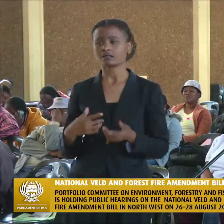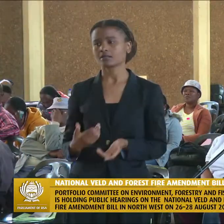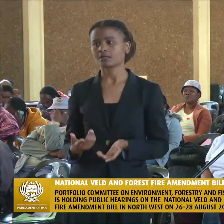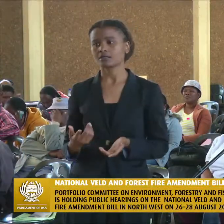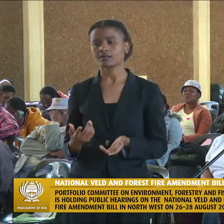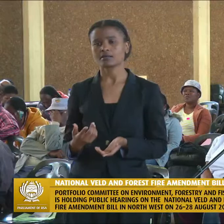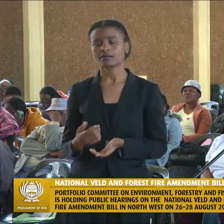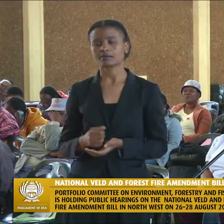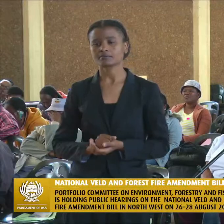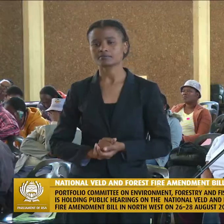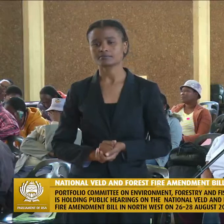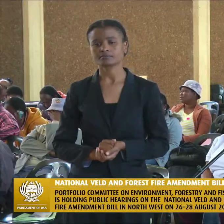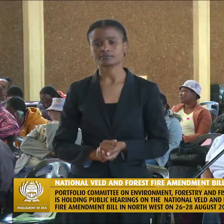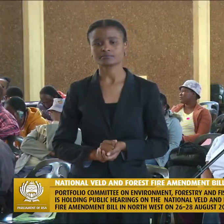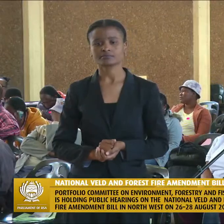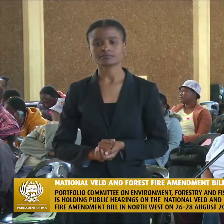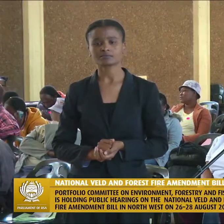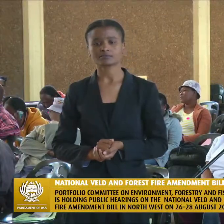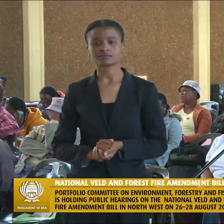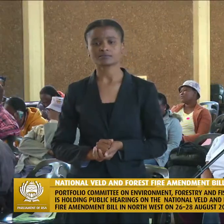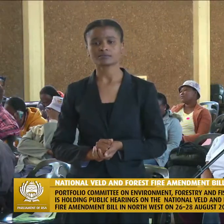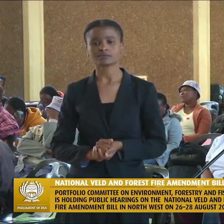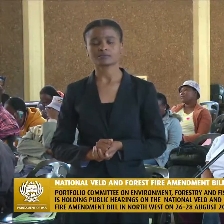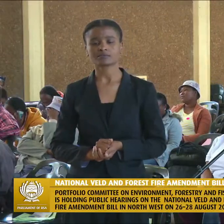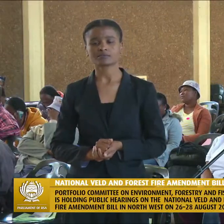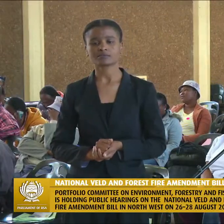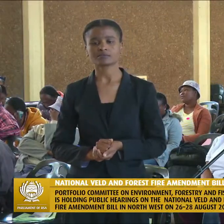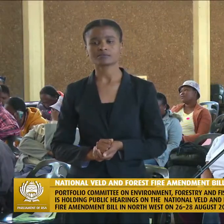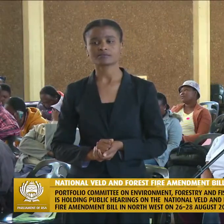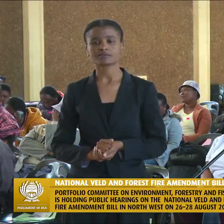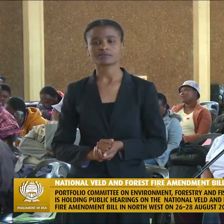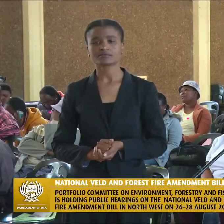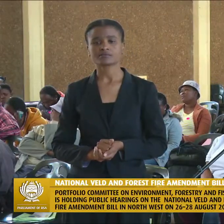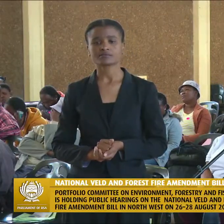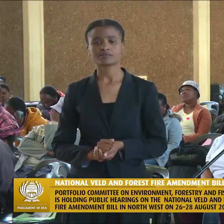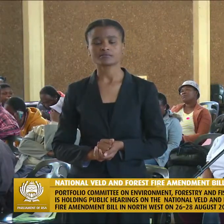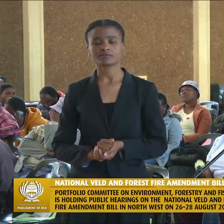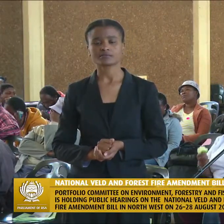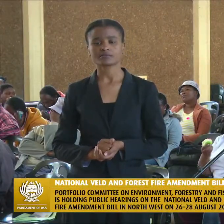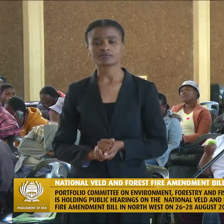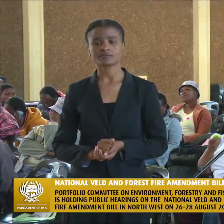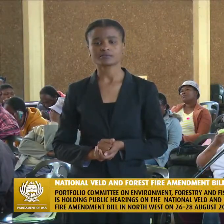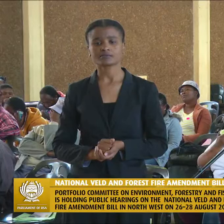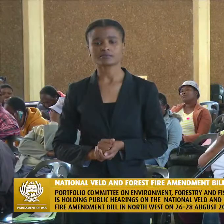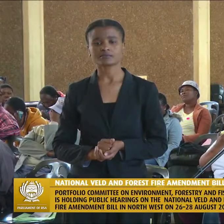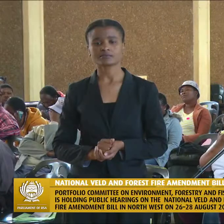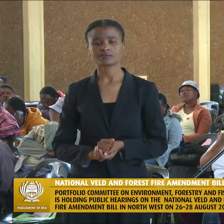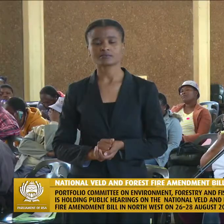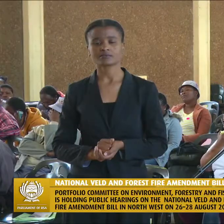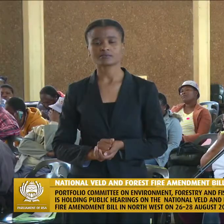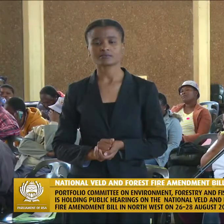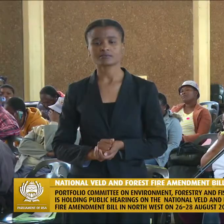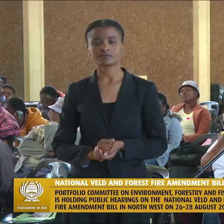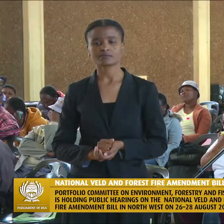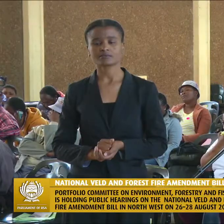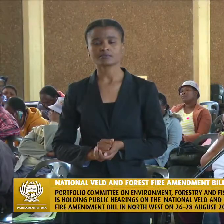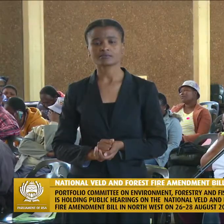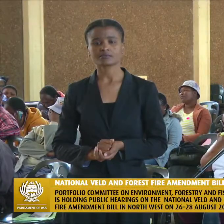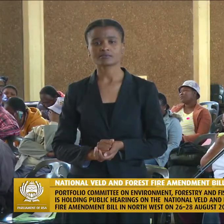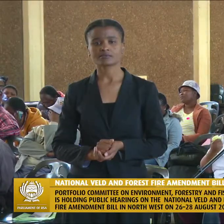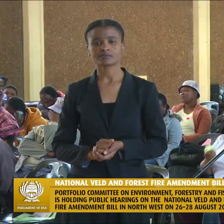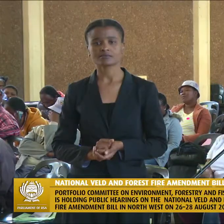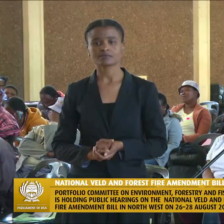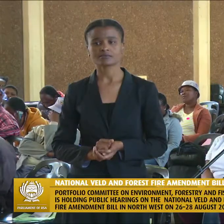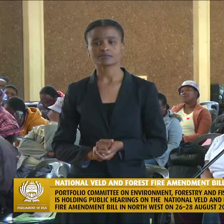departments why are we not taken into consideration like other provinces we would be told that